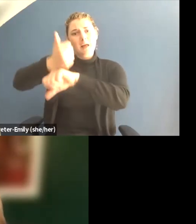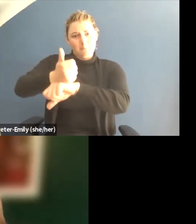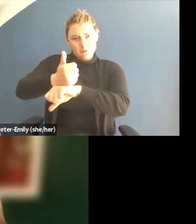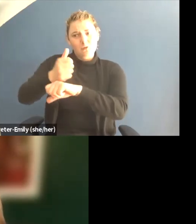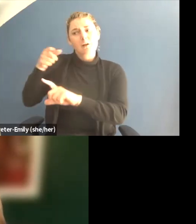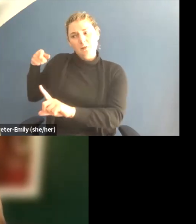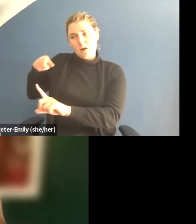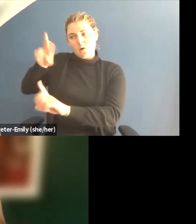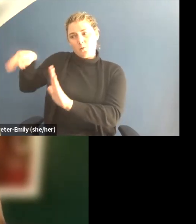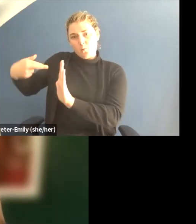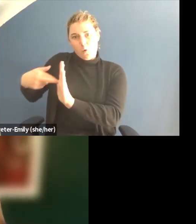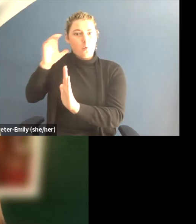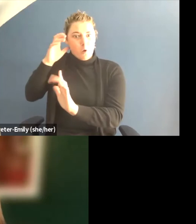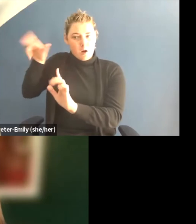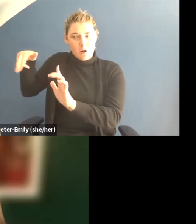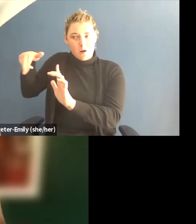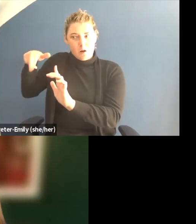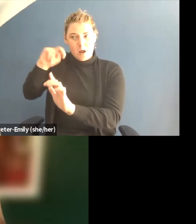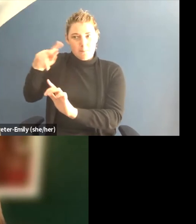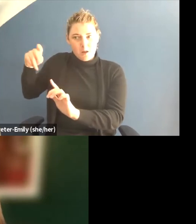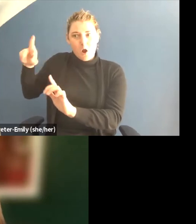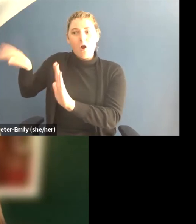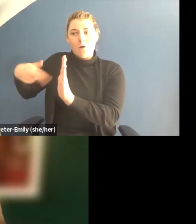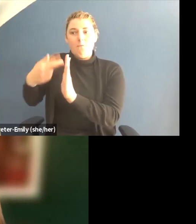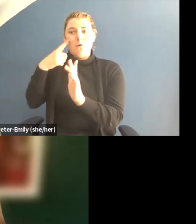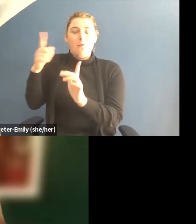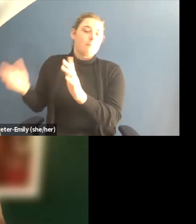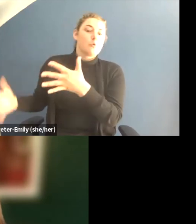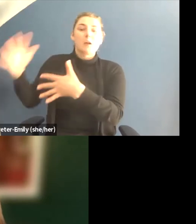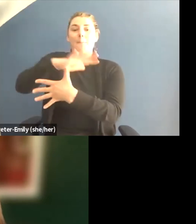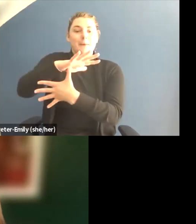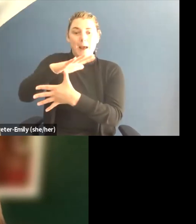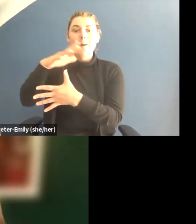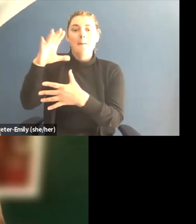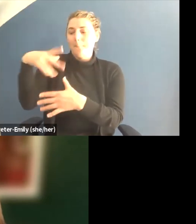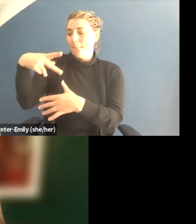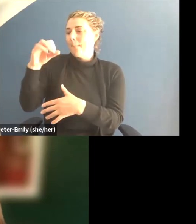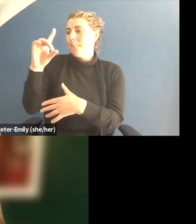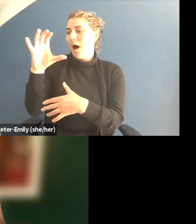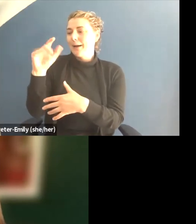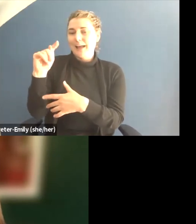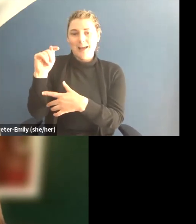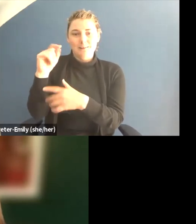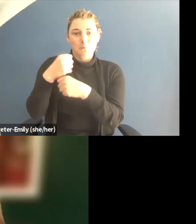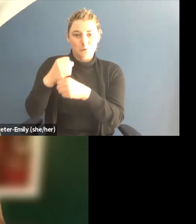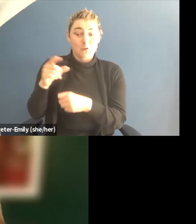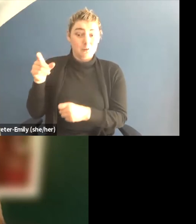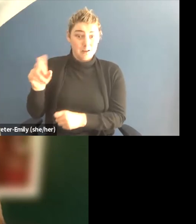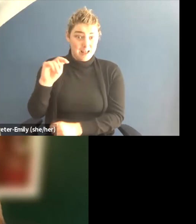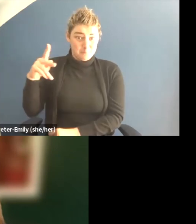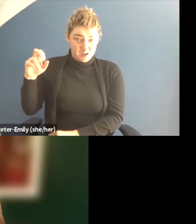station's role as one of the world's preeminent podcast producers. During her tenure, NYPR was awarded